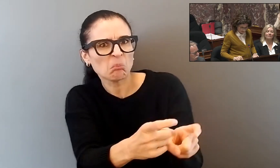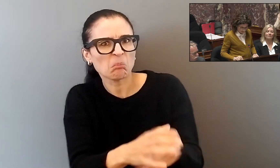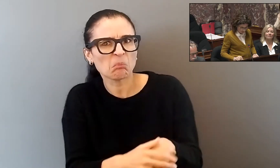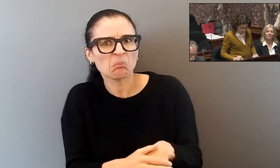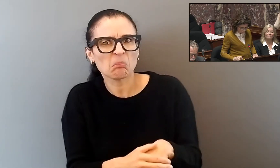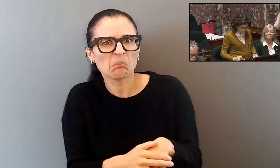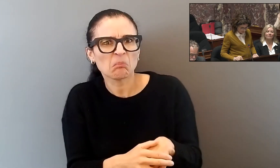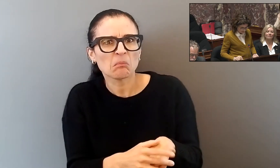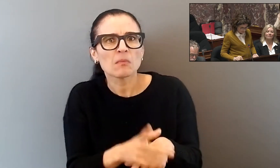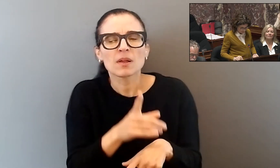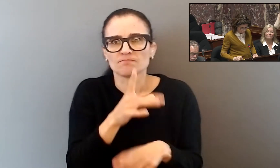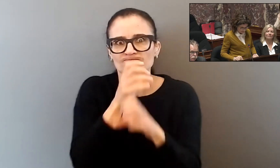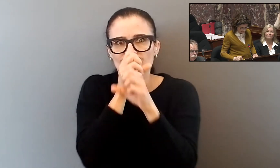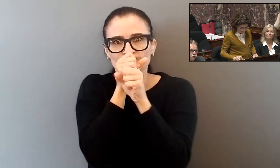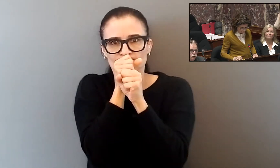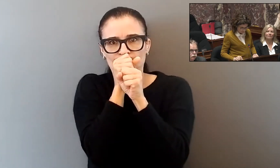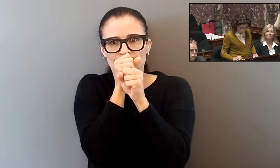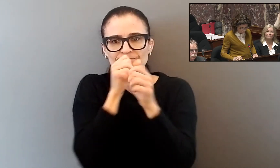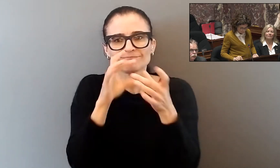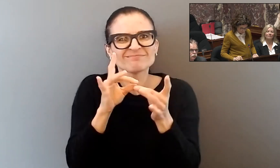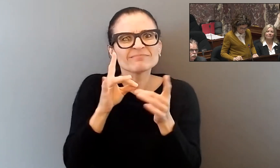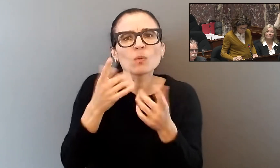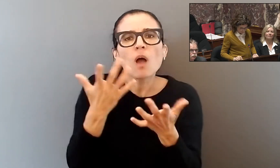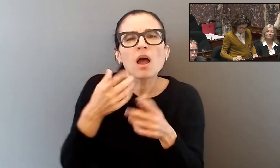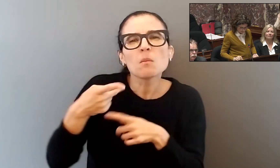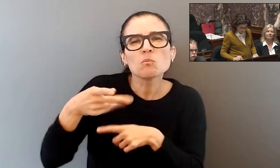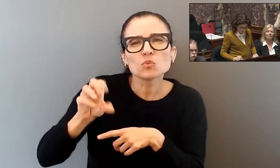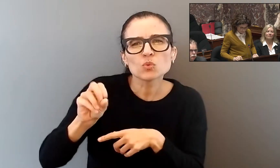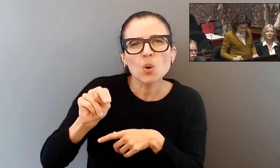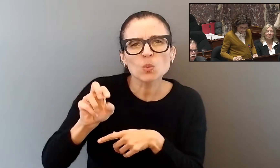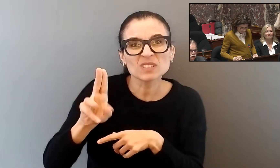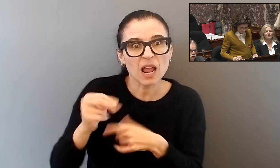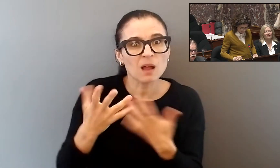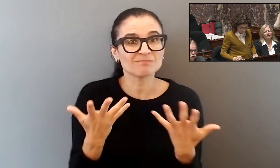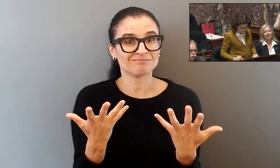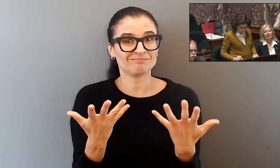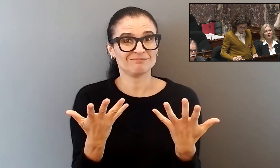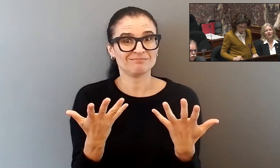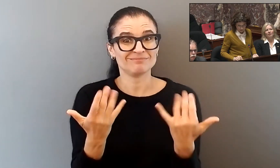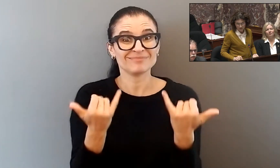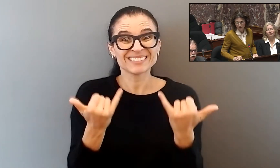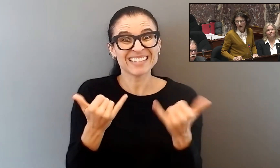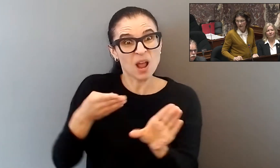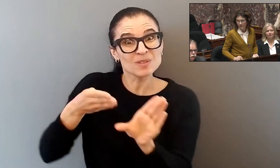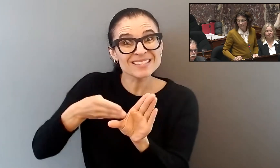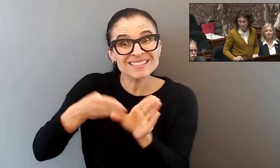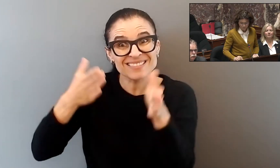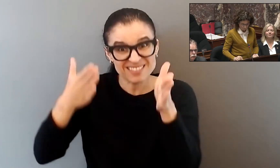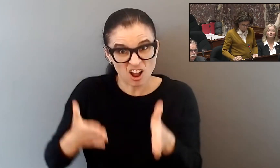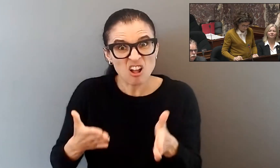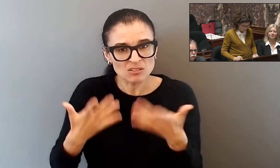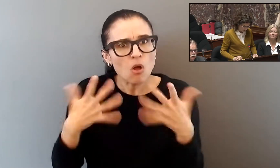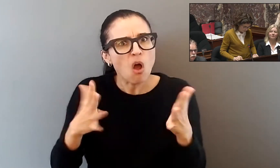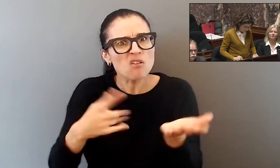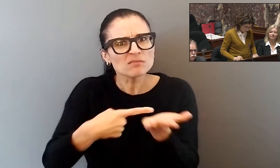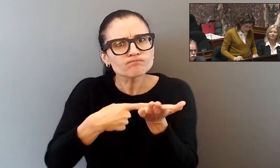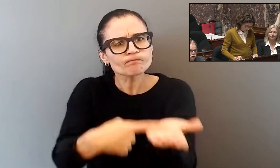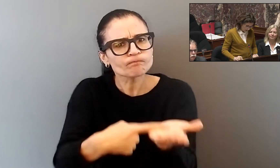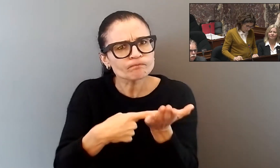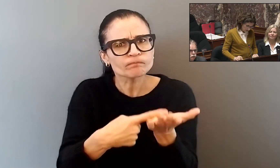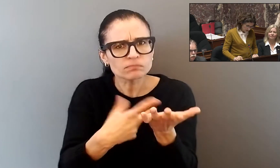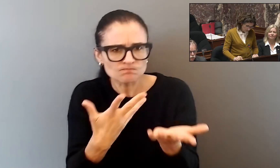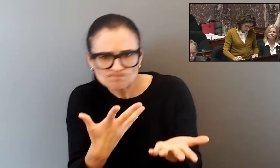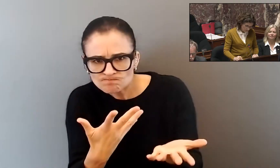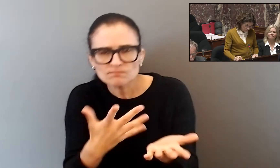Now, a psychologist is already discussing puberty blockers despite having never met the child.